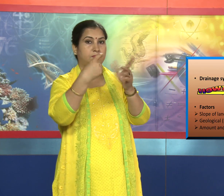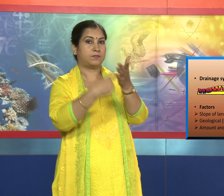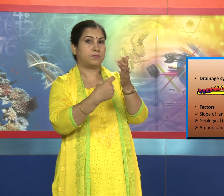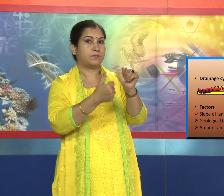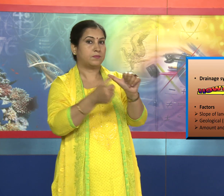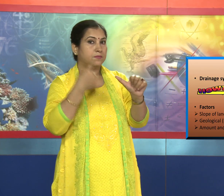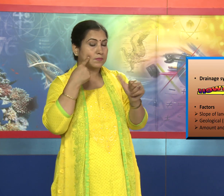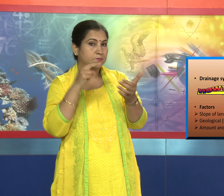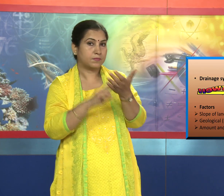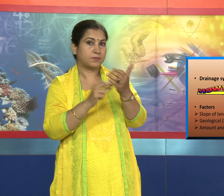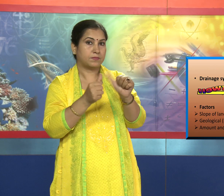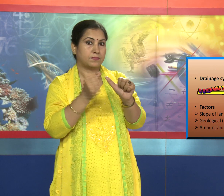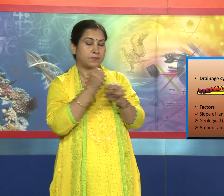tasks.